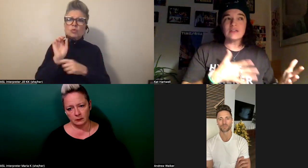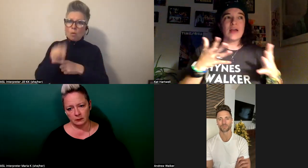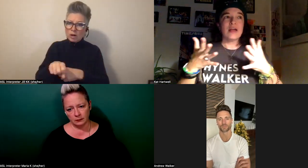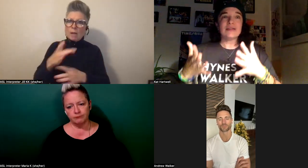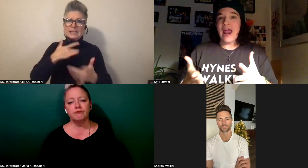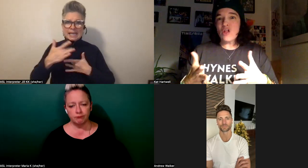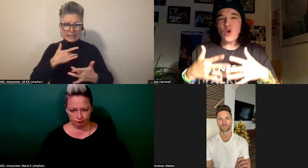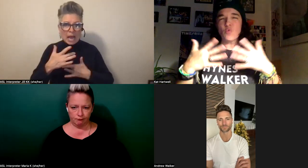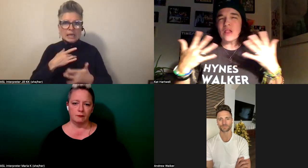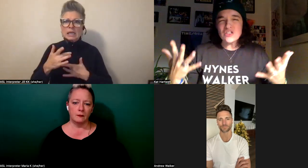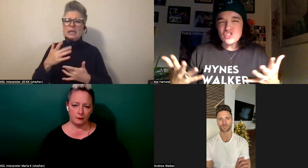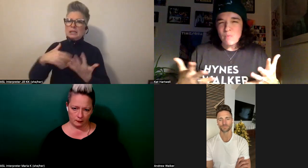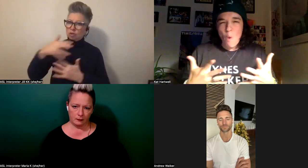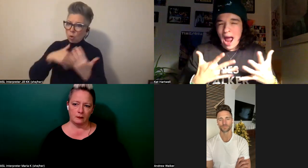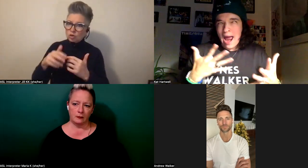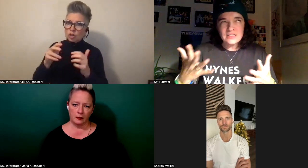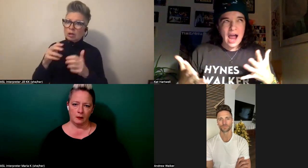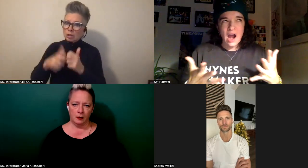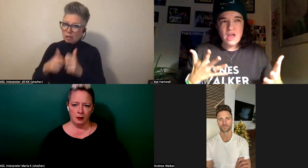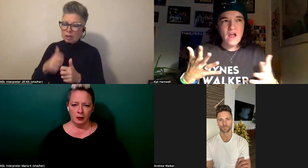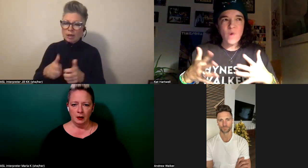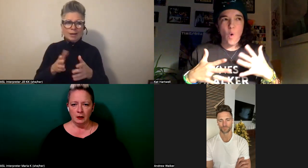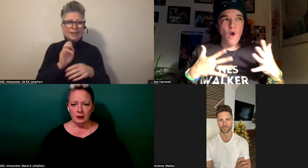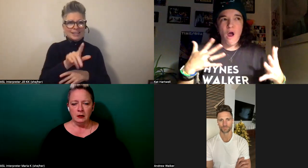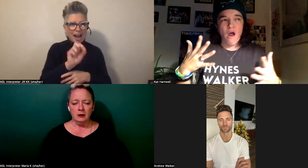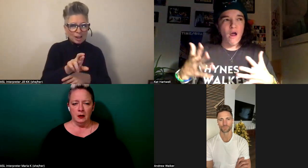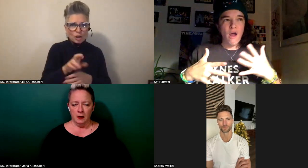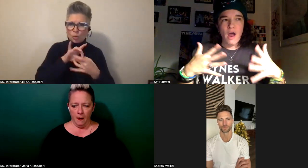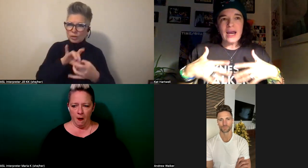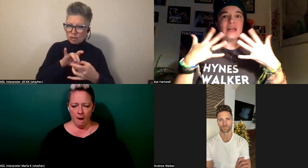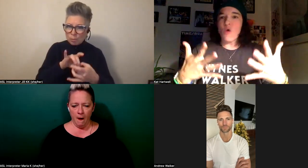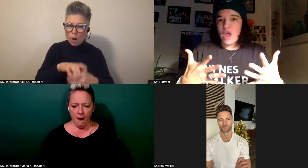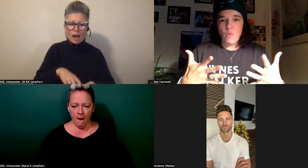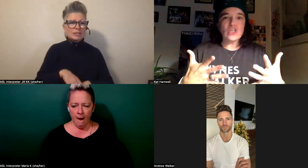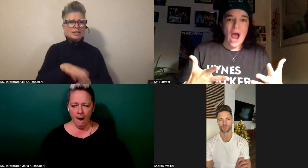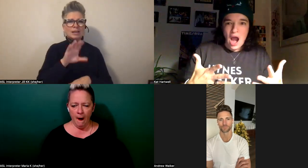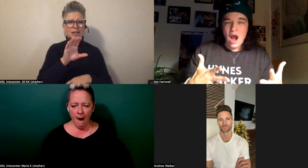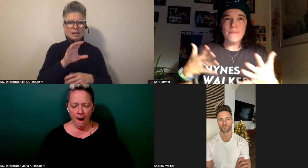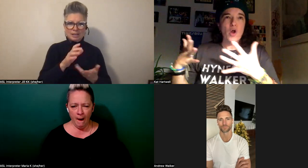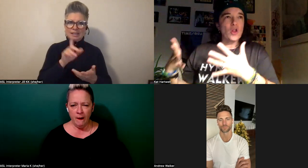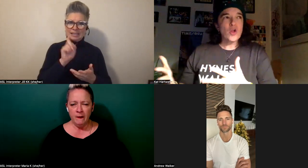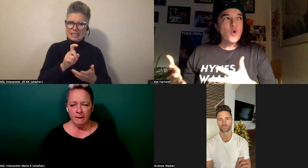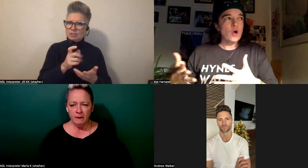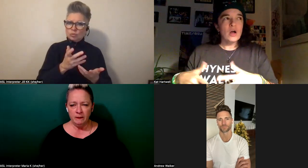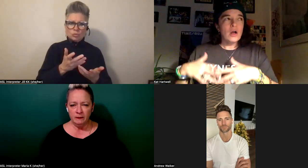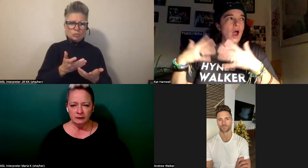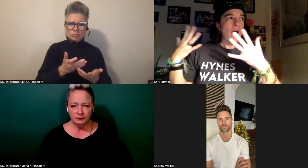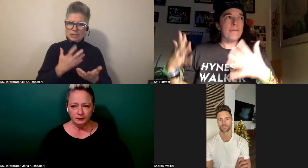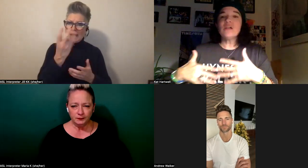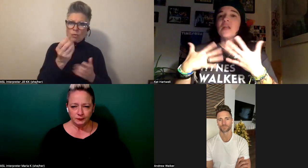awareness. Yeah. Taylor, relationship-wise, kind of, or getting out there with the job.